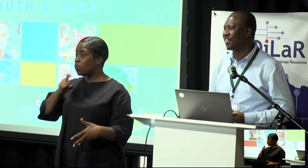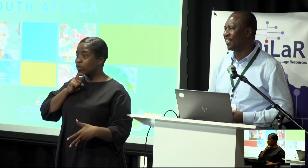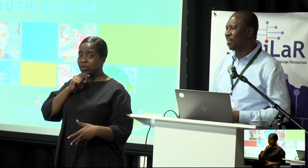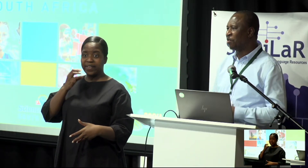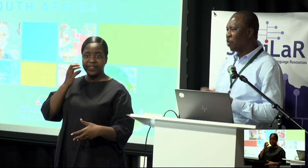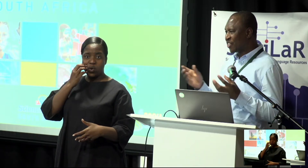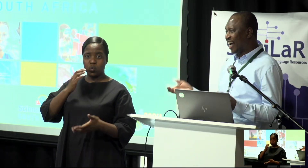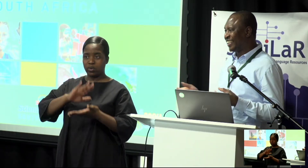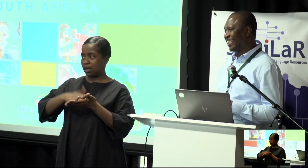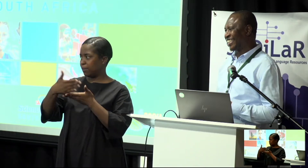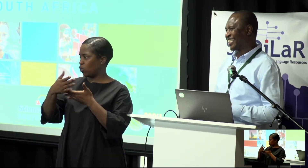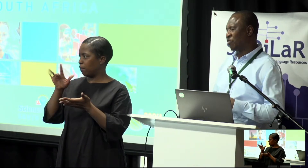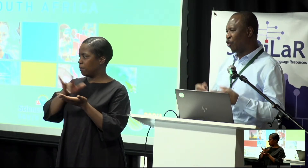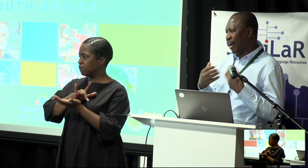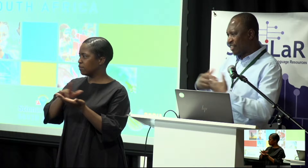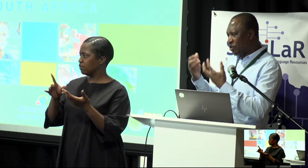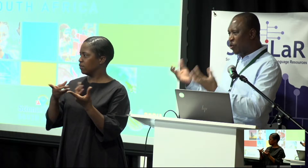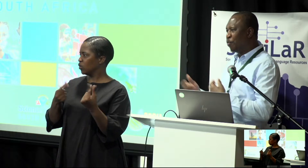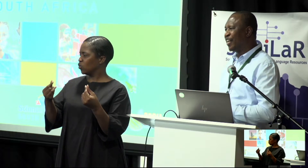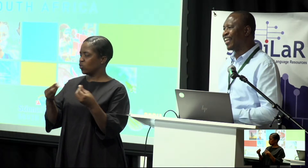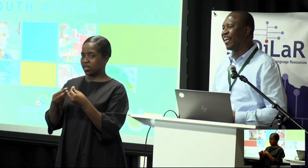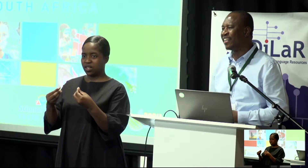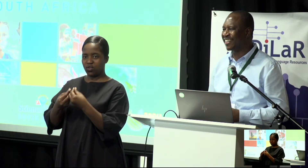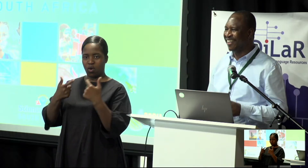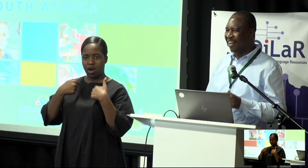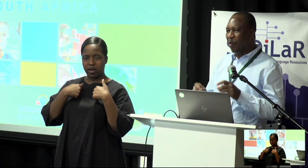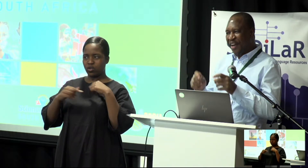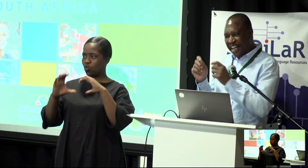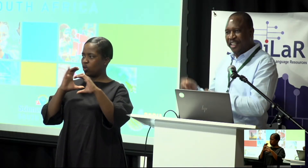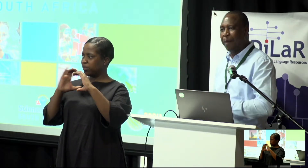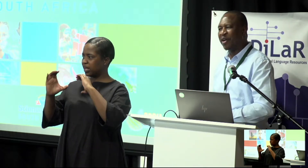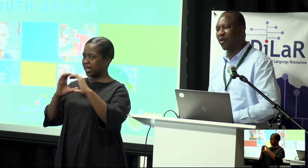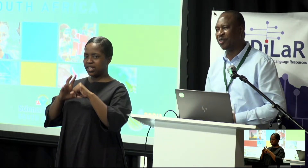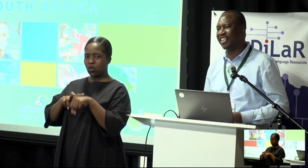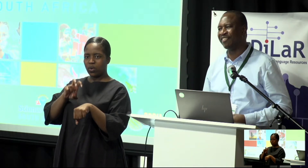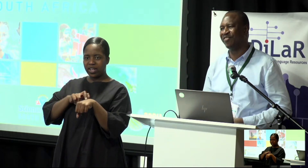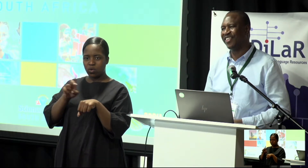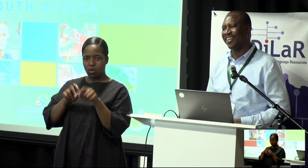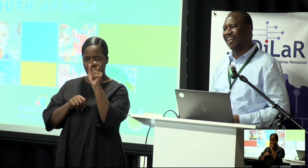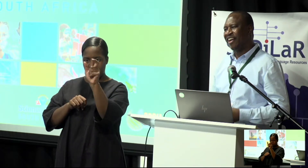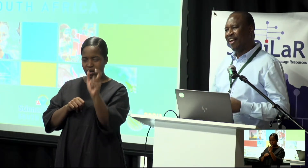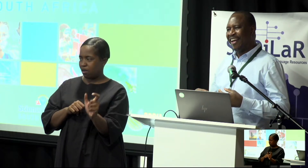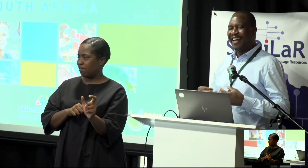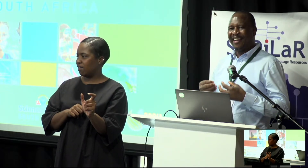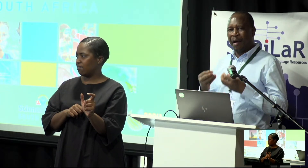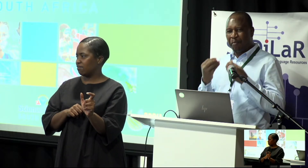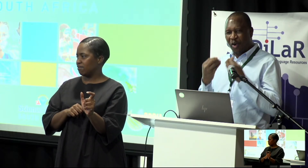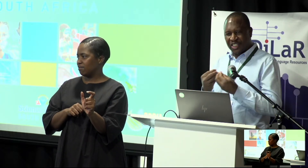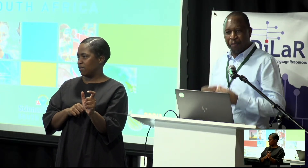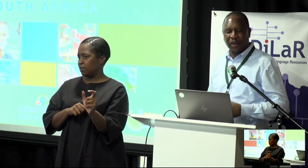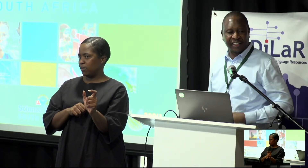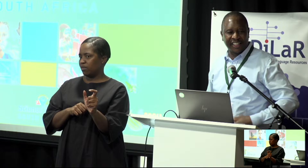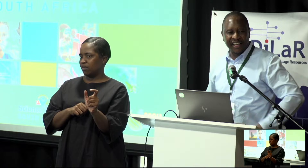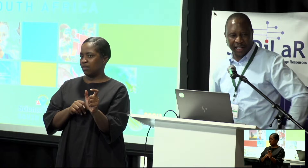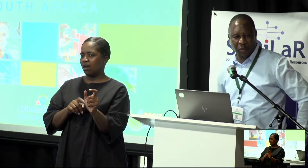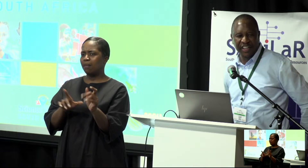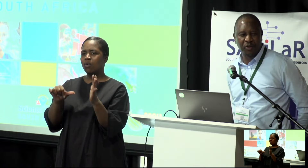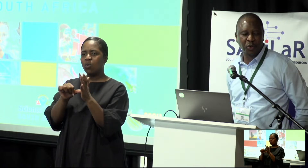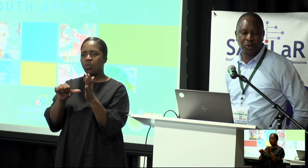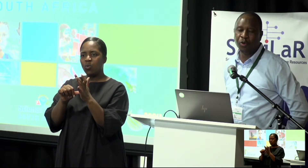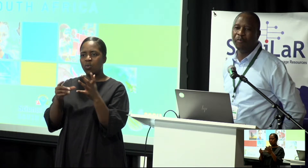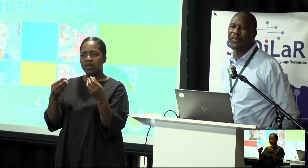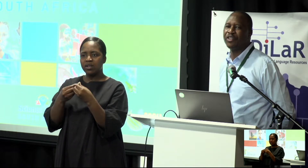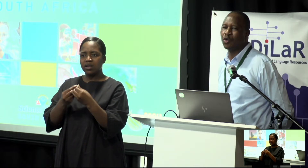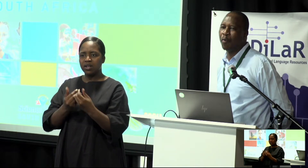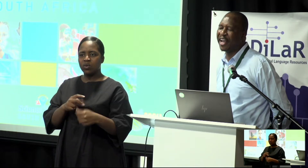gadgets. Those gadgets, for us to communicate, we need terminology. The most important thing that we